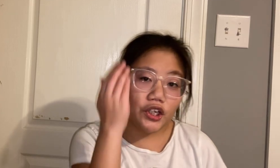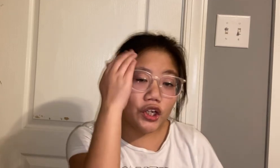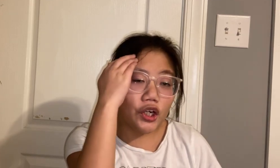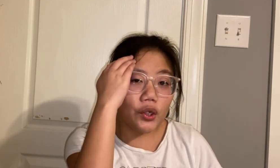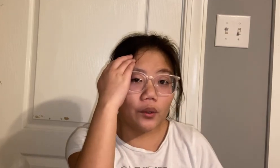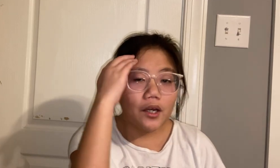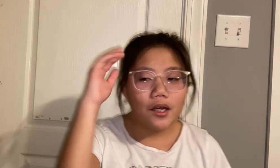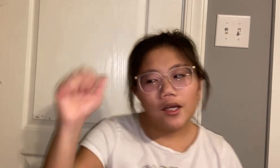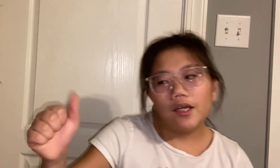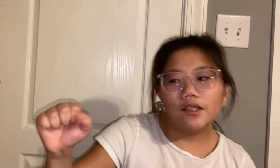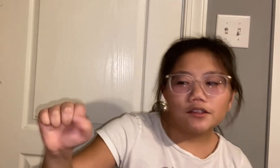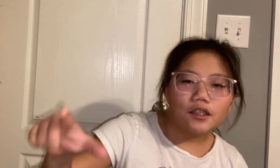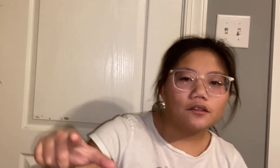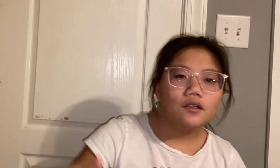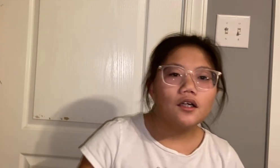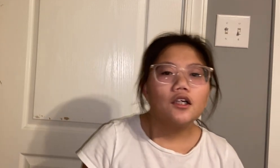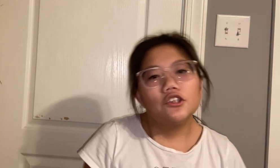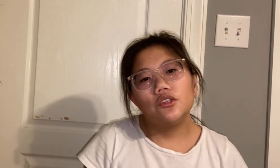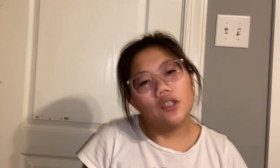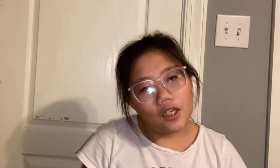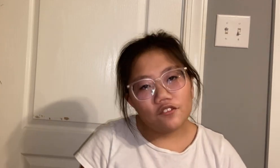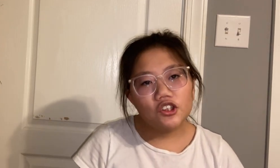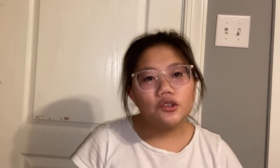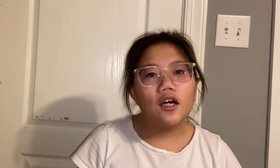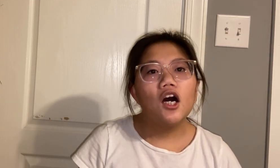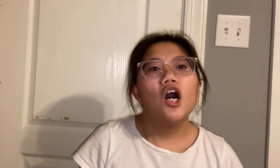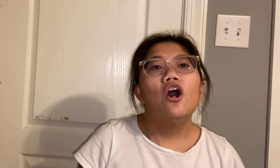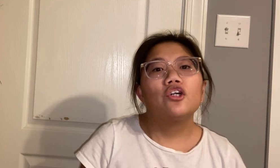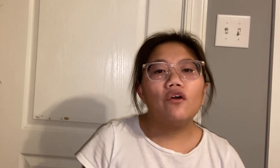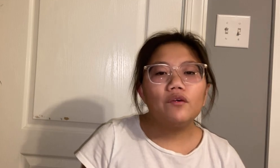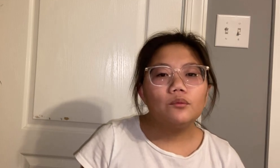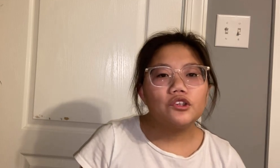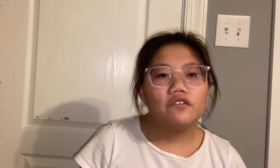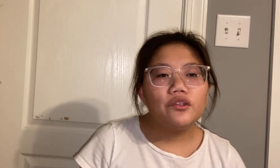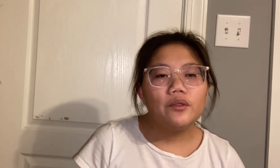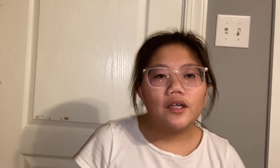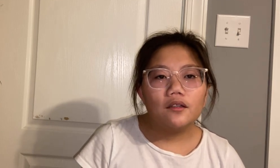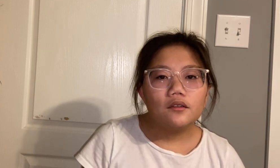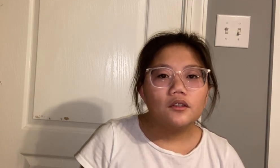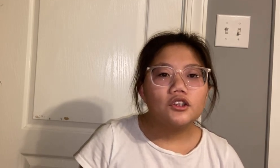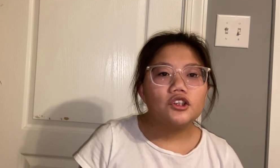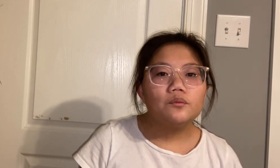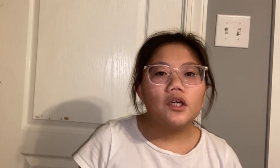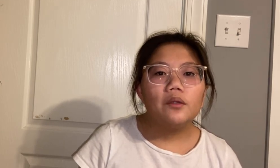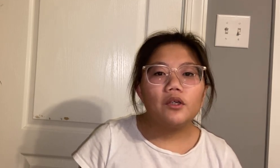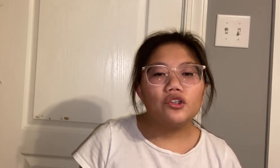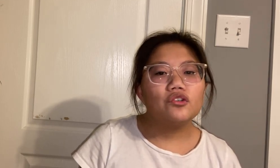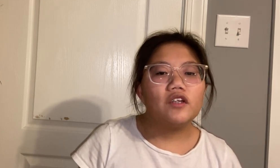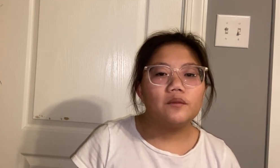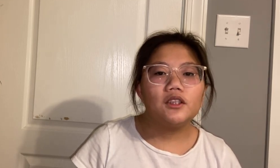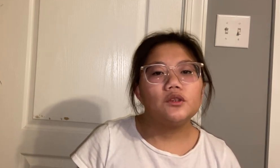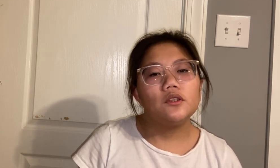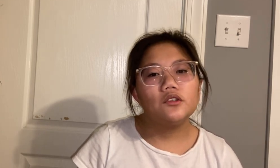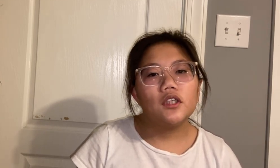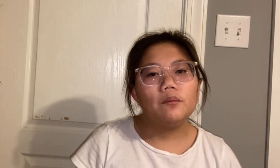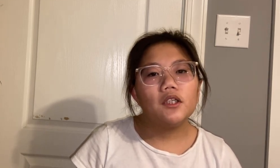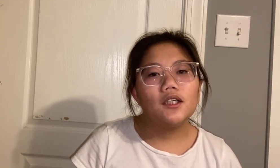know asl so now i've taught you that go film yourself doing that and make sure your face matches what you say because